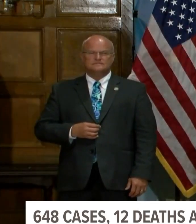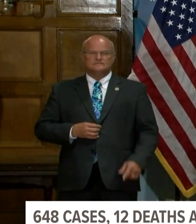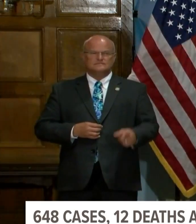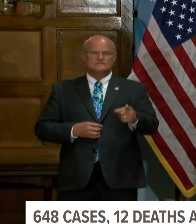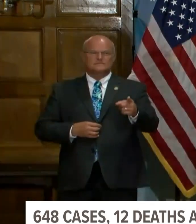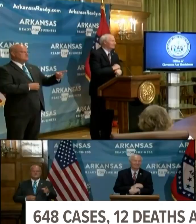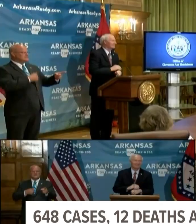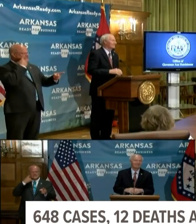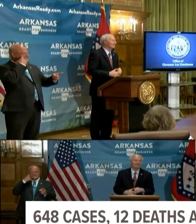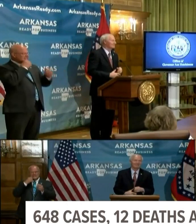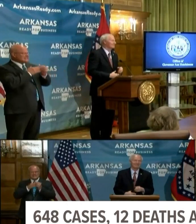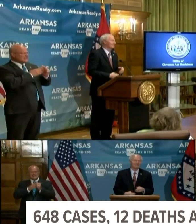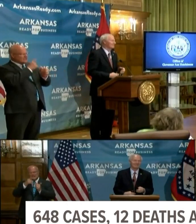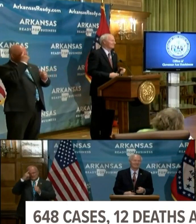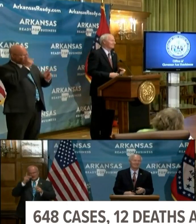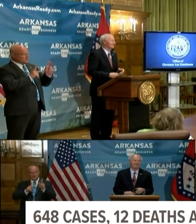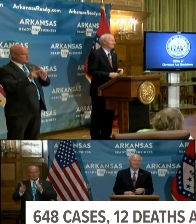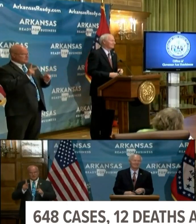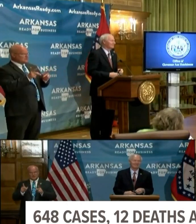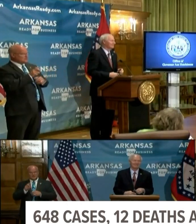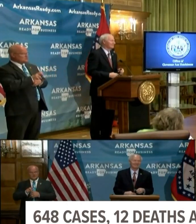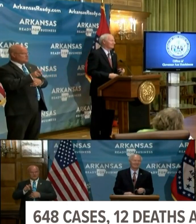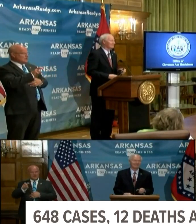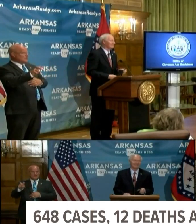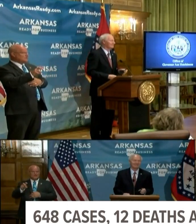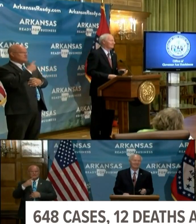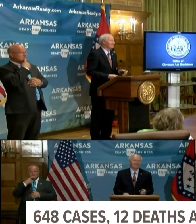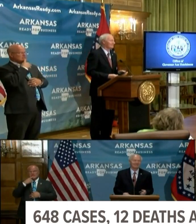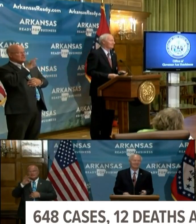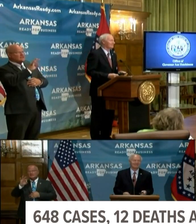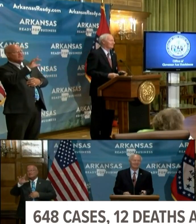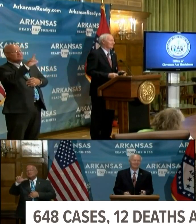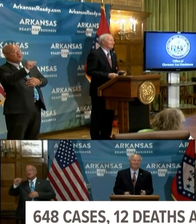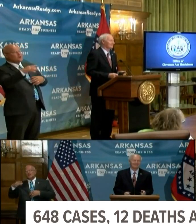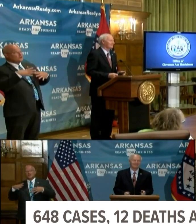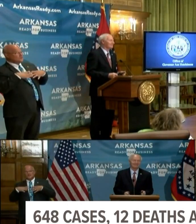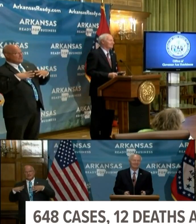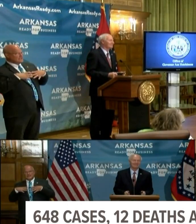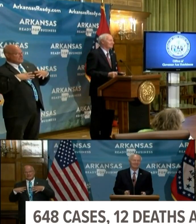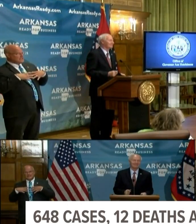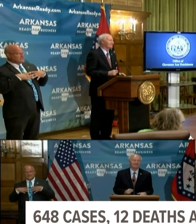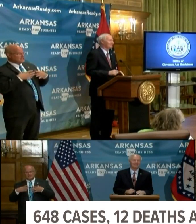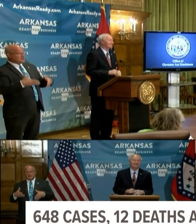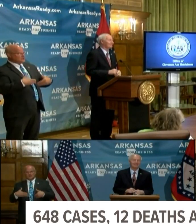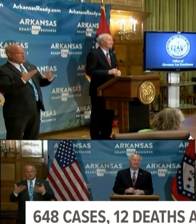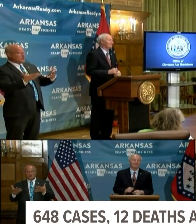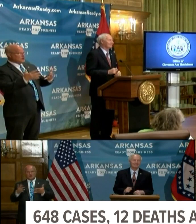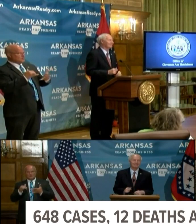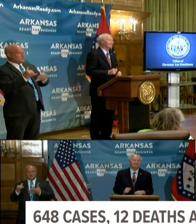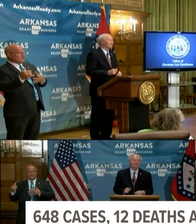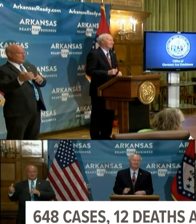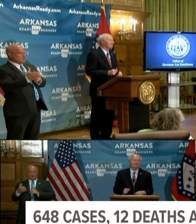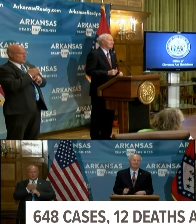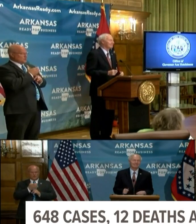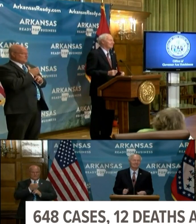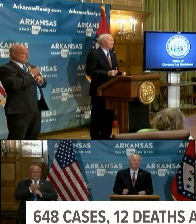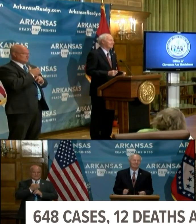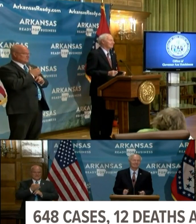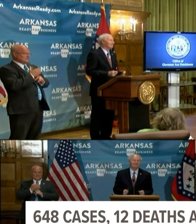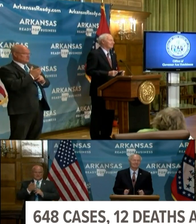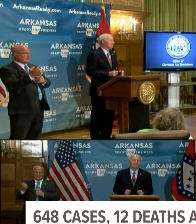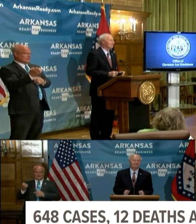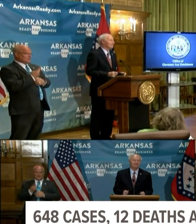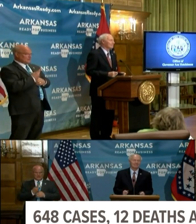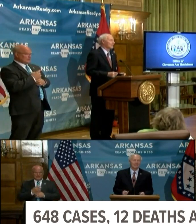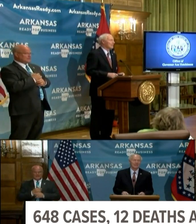What's your biggest guidance for Arkansans traveling to, say, Florida for vacation? Are you recommending that they quarantine upon